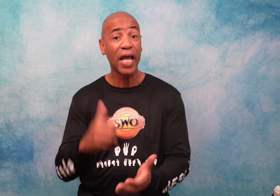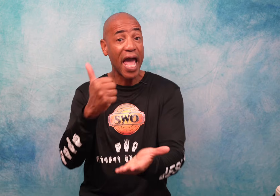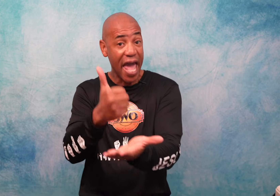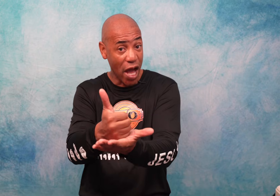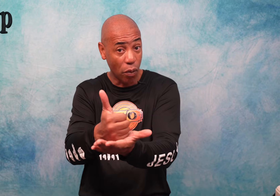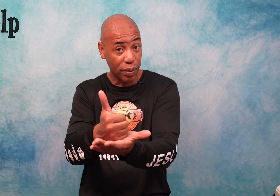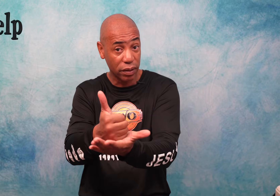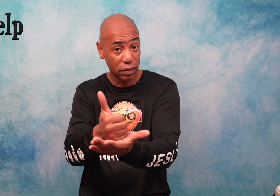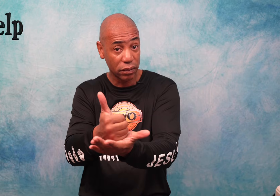Help.